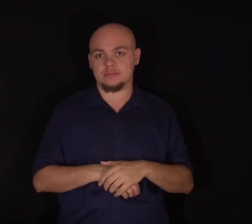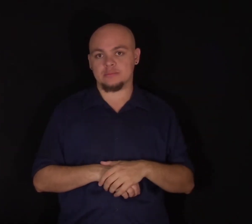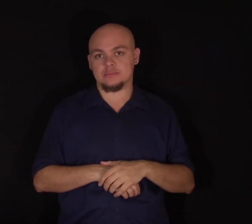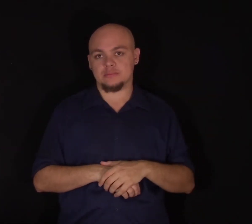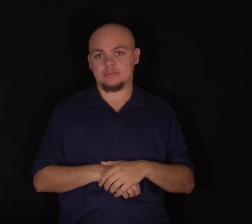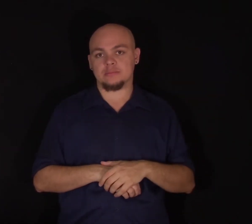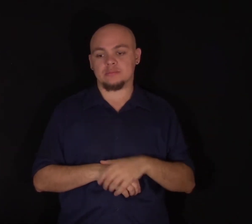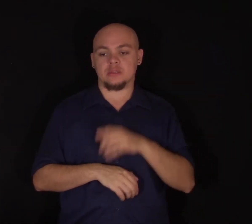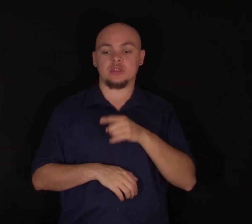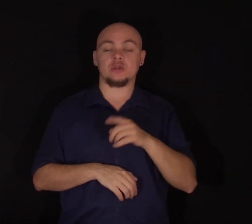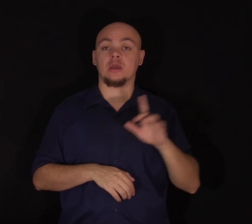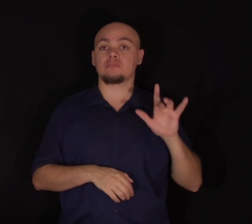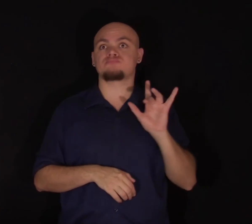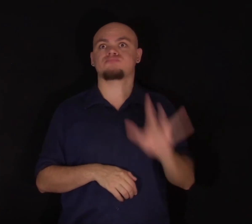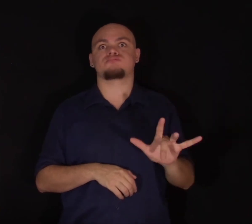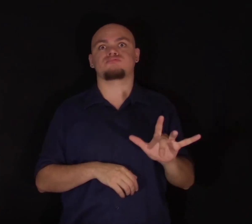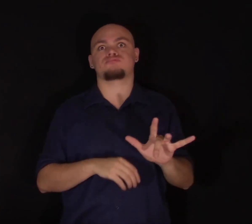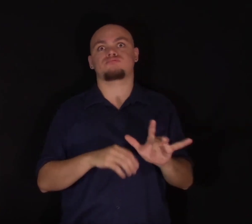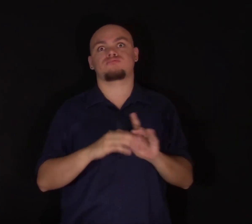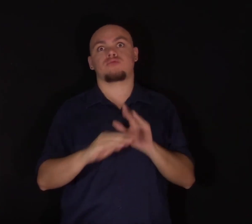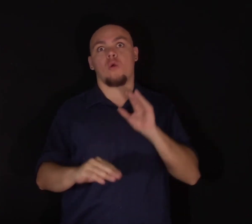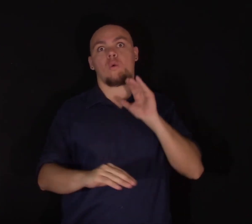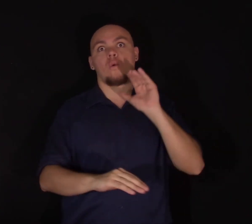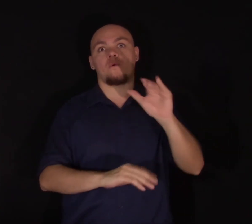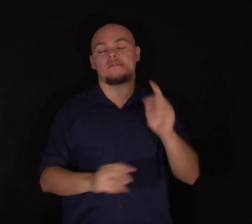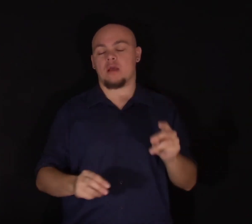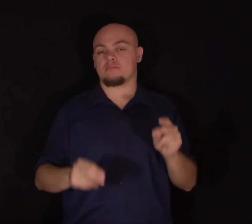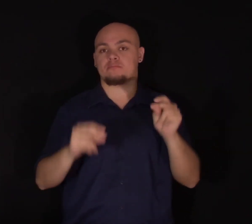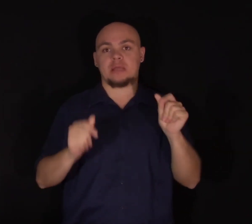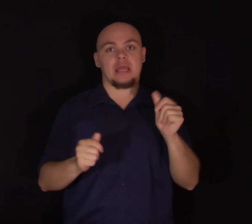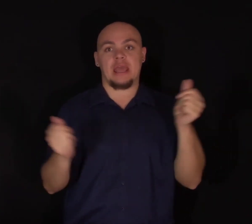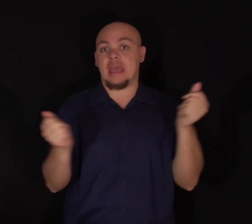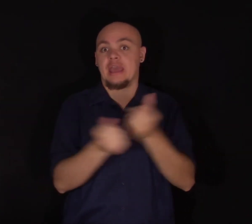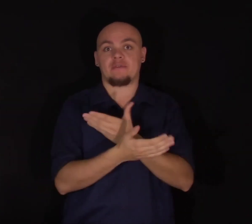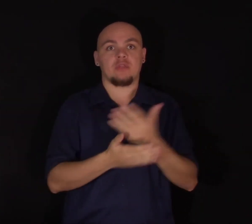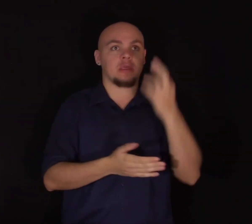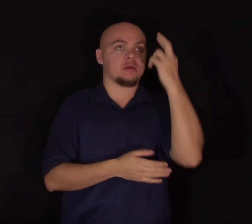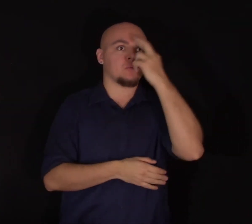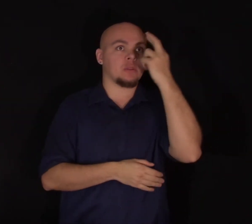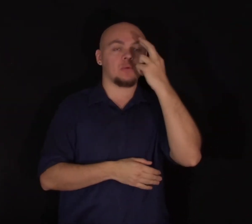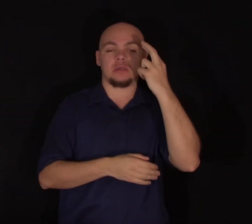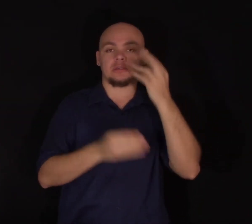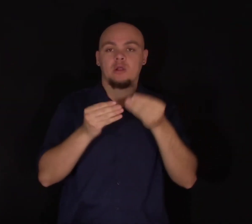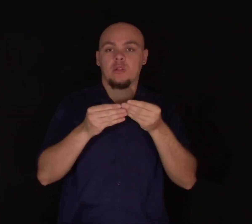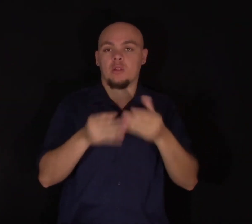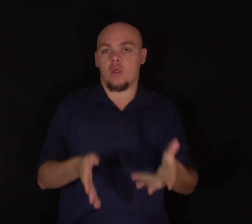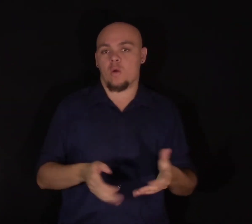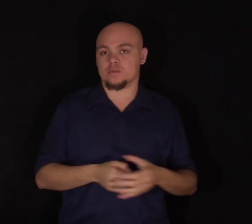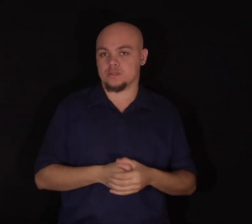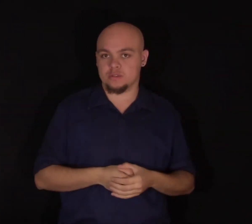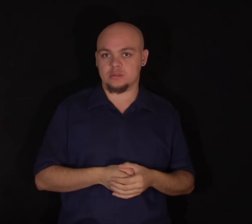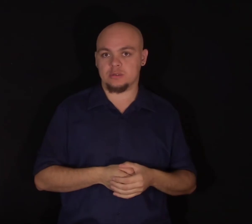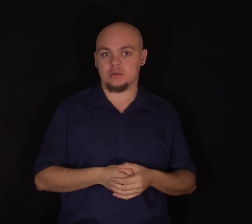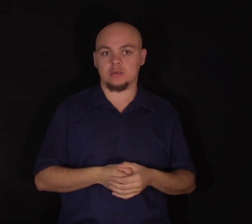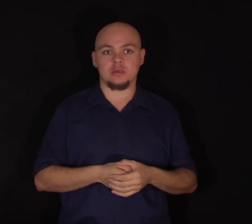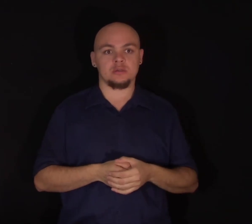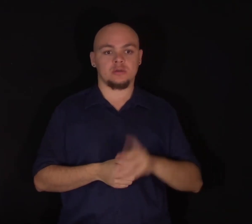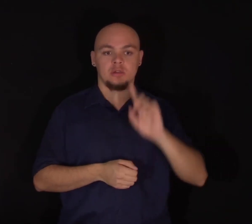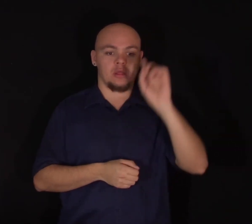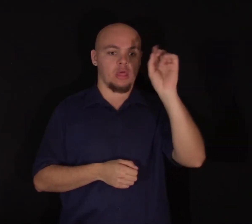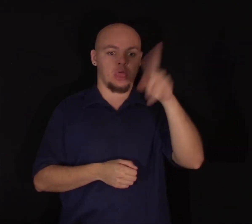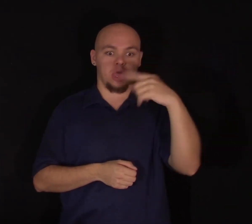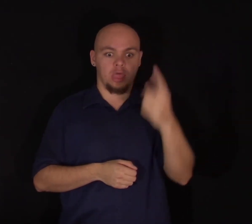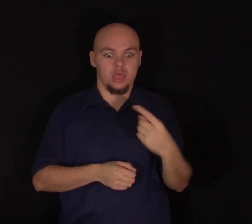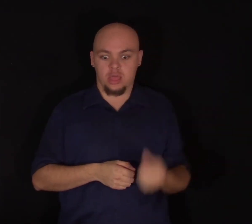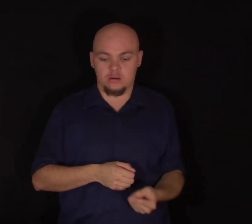She goes into overdrive, and like I said, in an instant, she loses all reason. She goes into a tailspin. Now, you